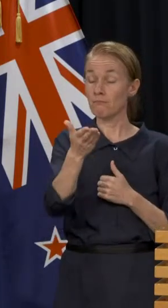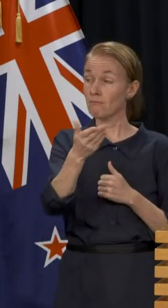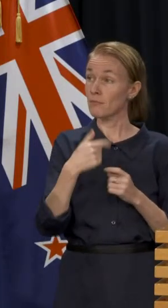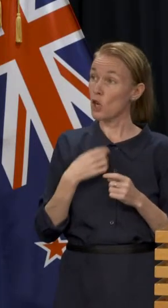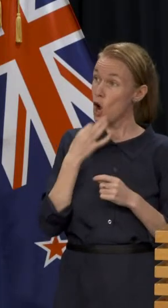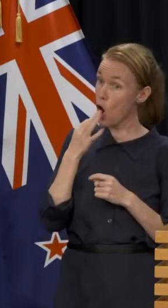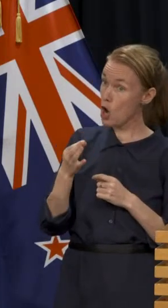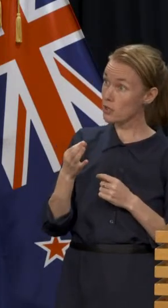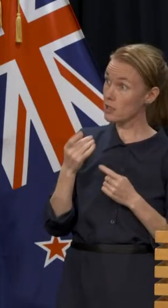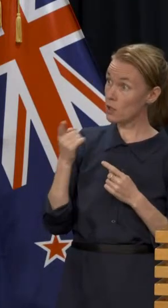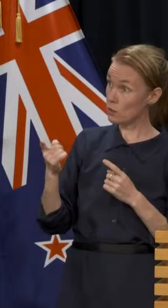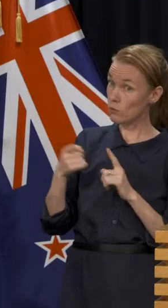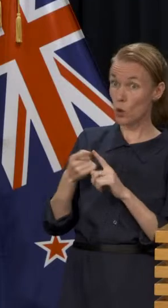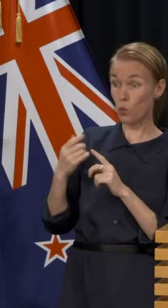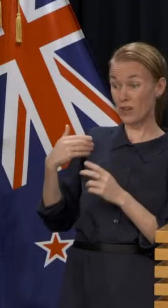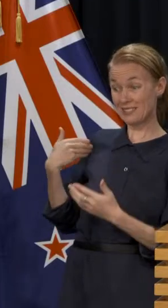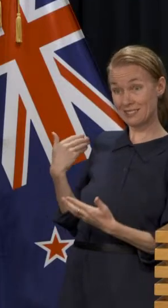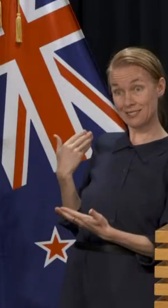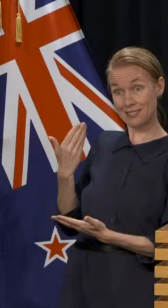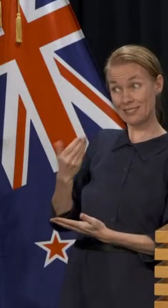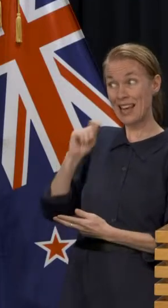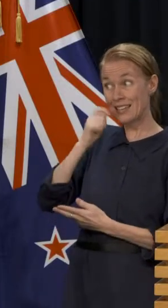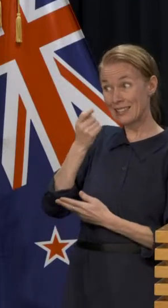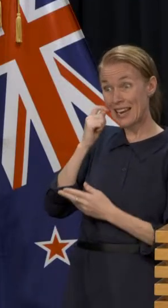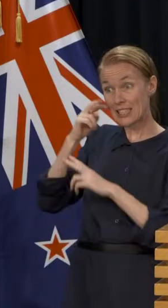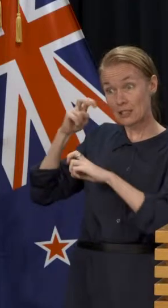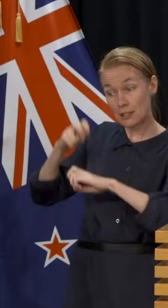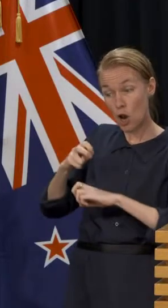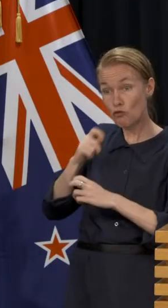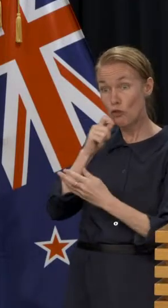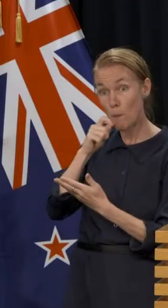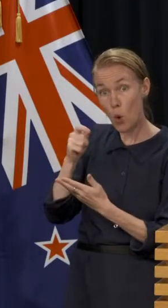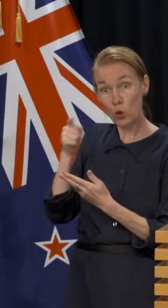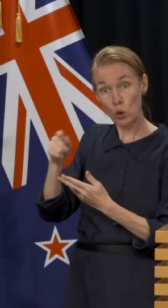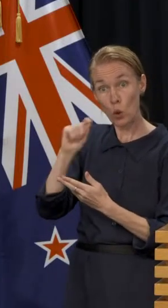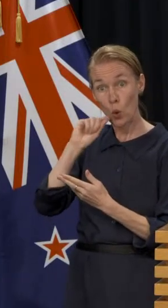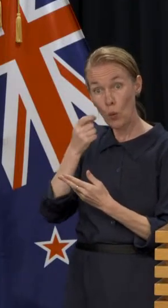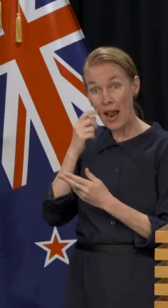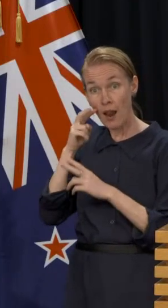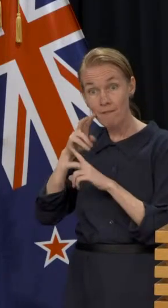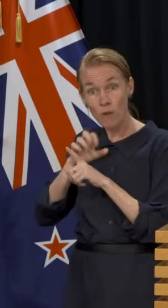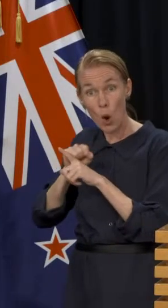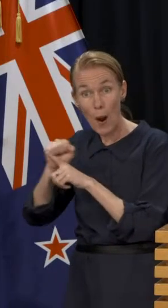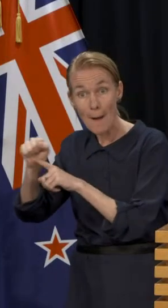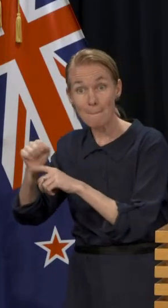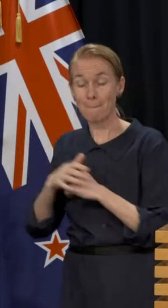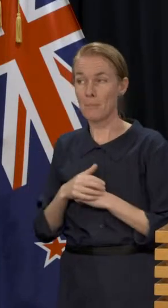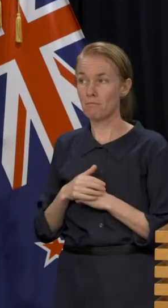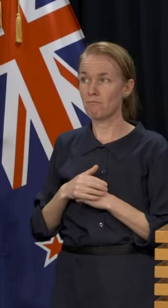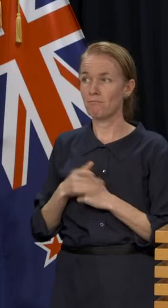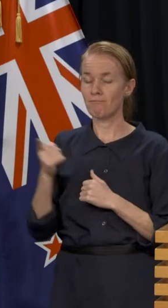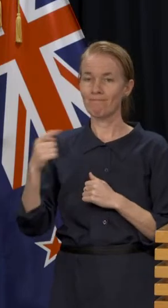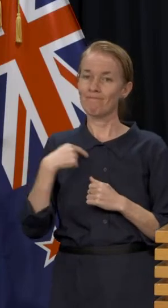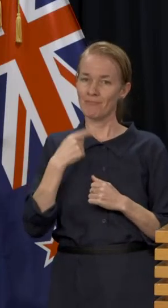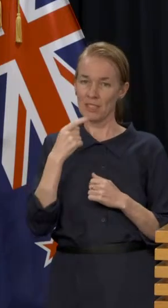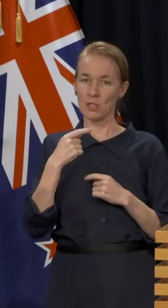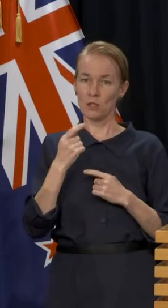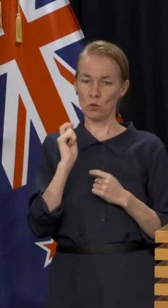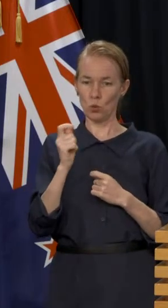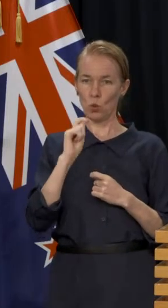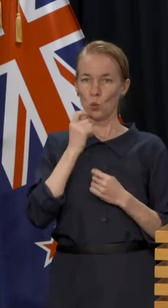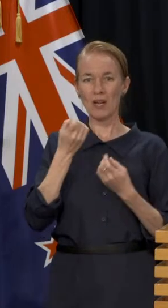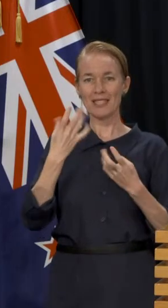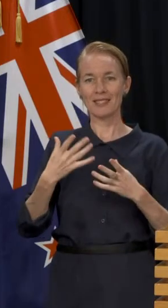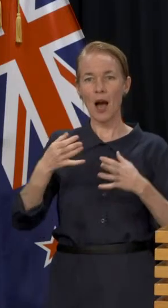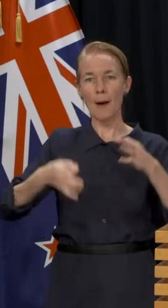look, we're about to go into a campaign period where, of course, parties will be campaigning on the different things they'd like to do in portfolios, including the Labour Party.